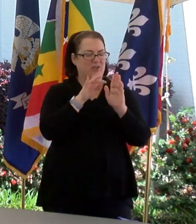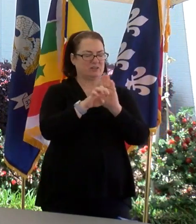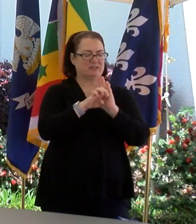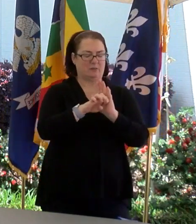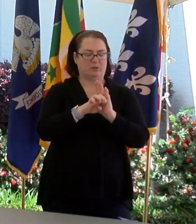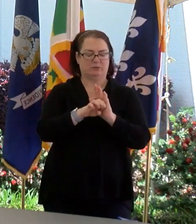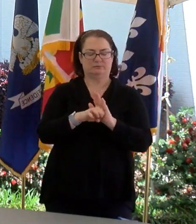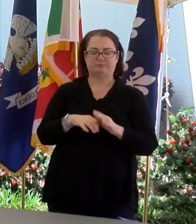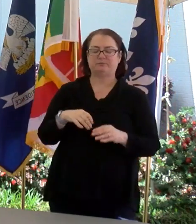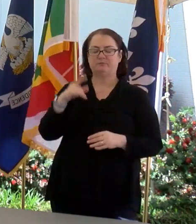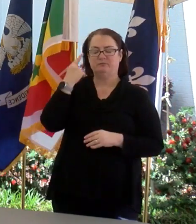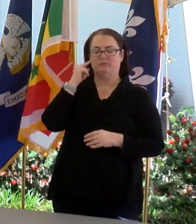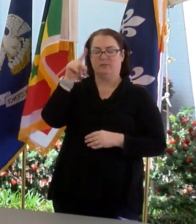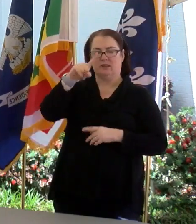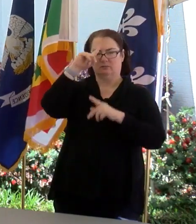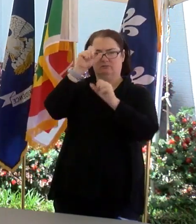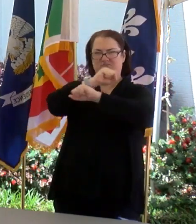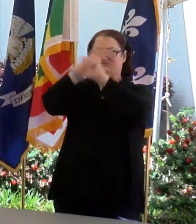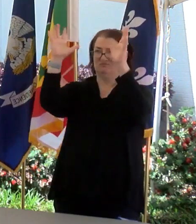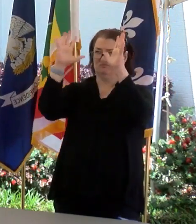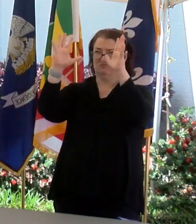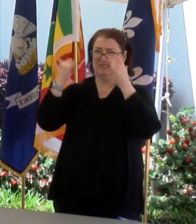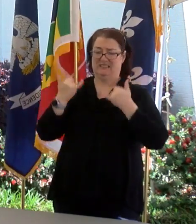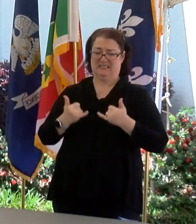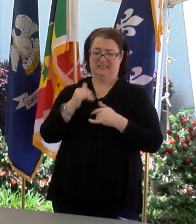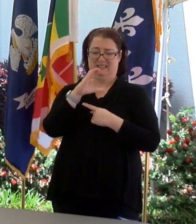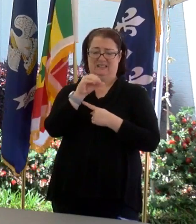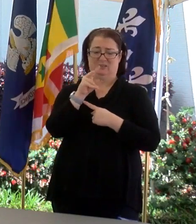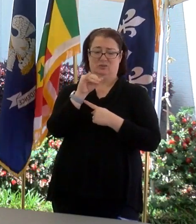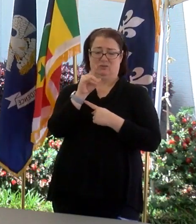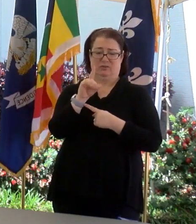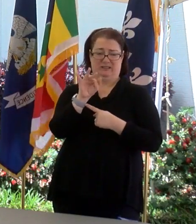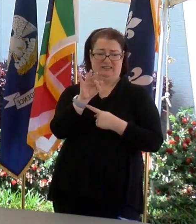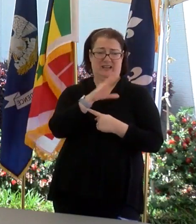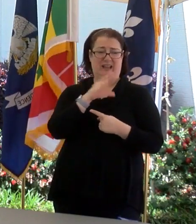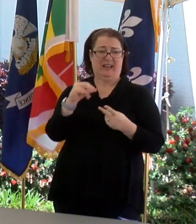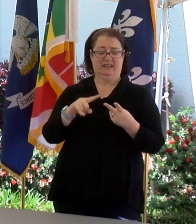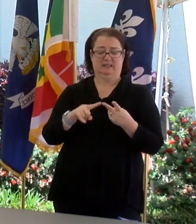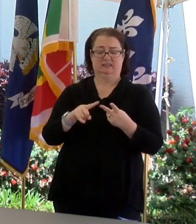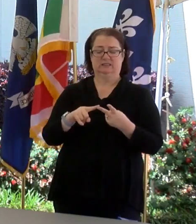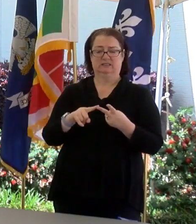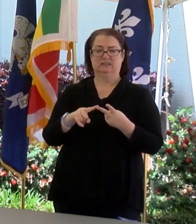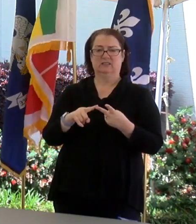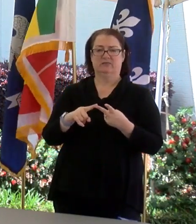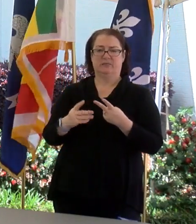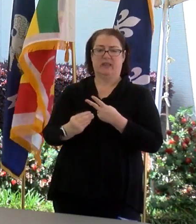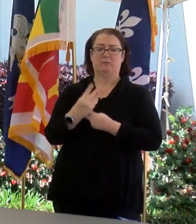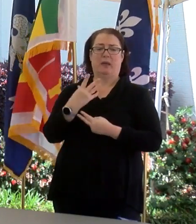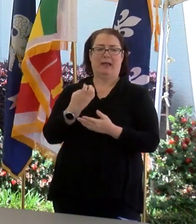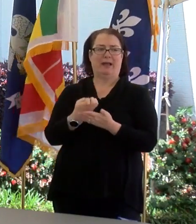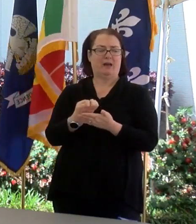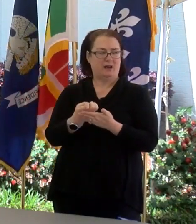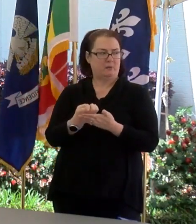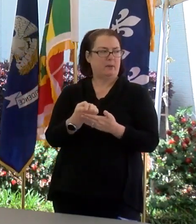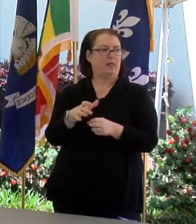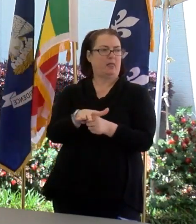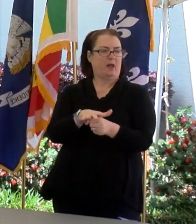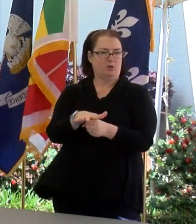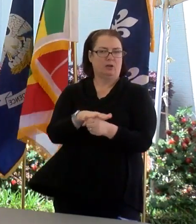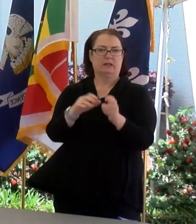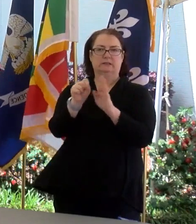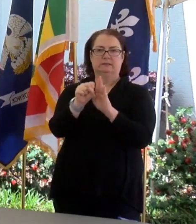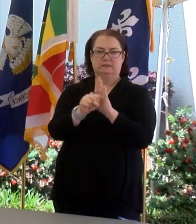and to put this in scope of what we're talking about today, which is COVID-19 and the, the impacts it has on our, our economy, both locally at the state